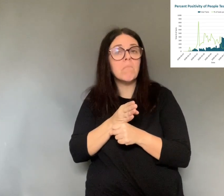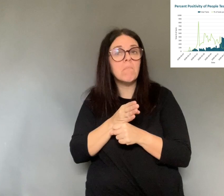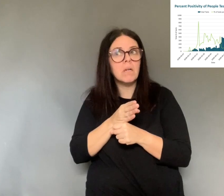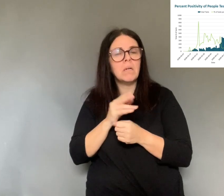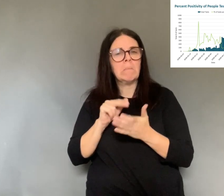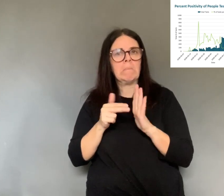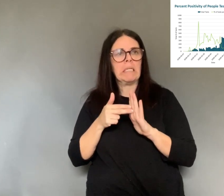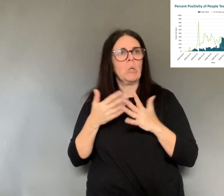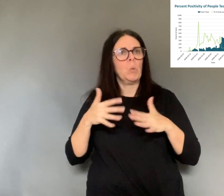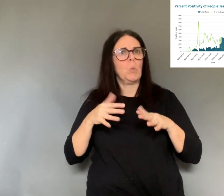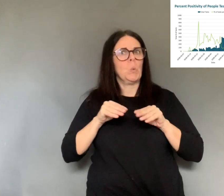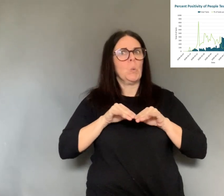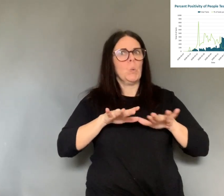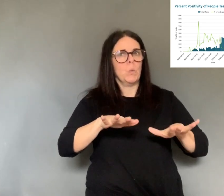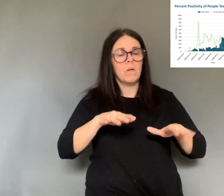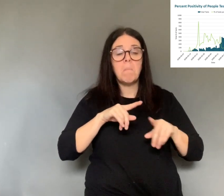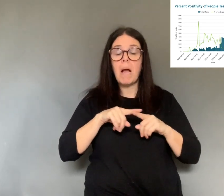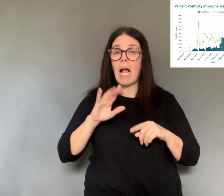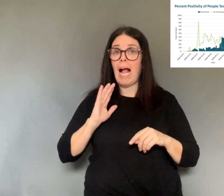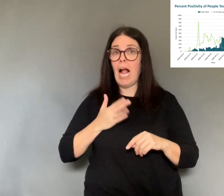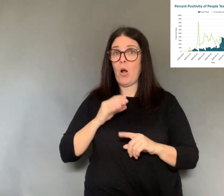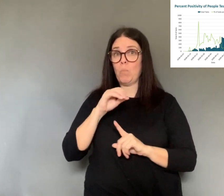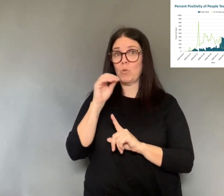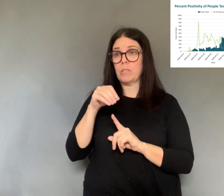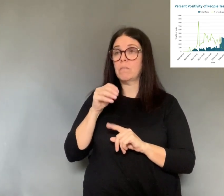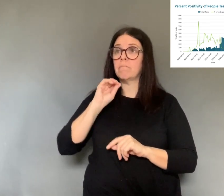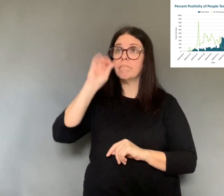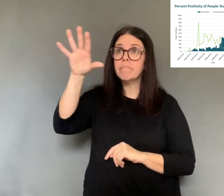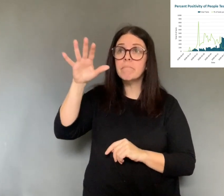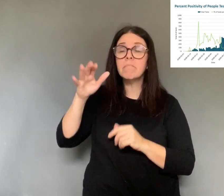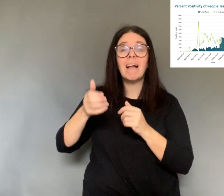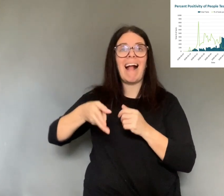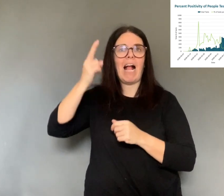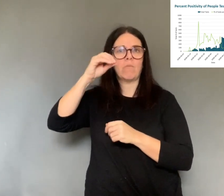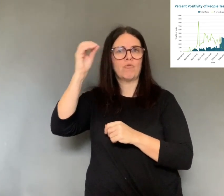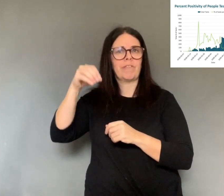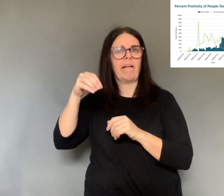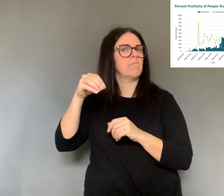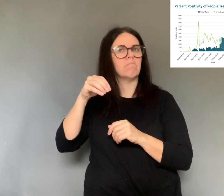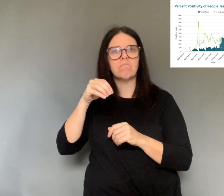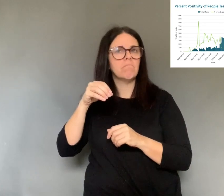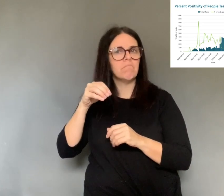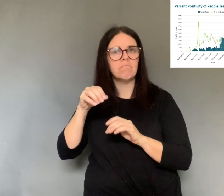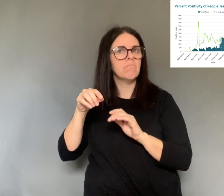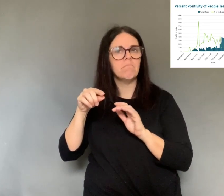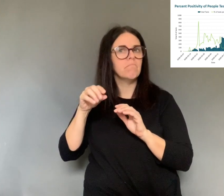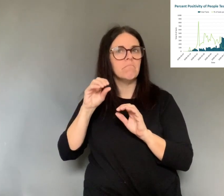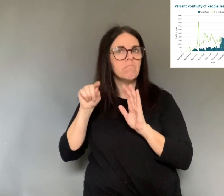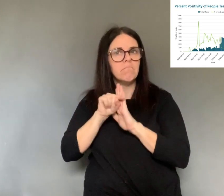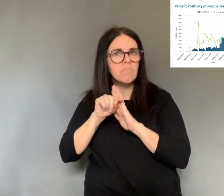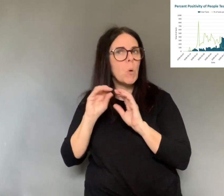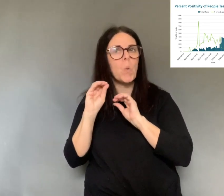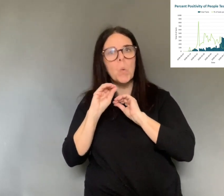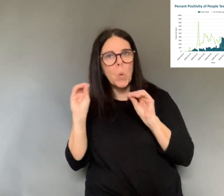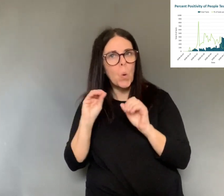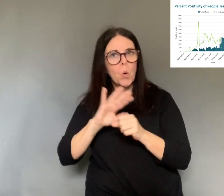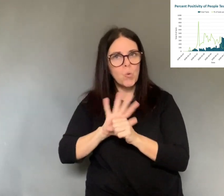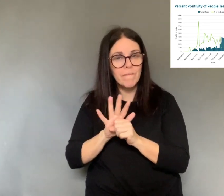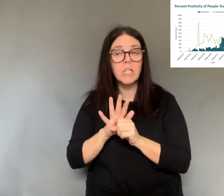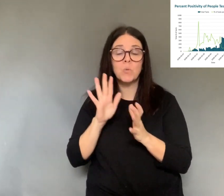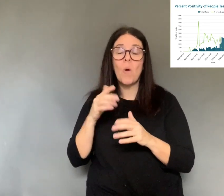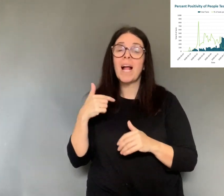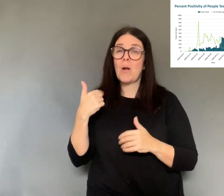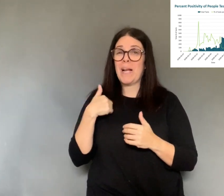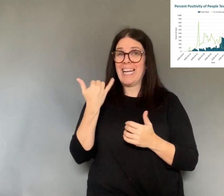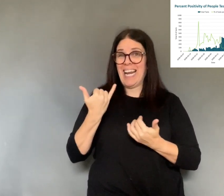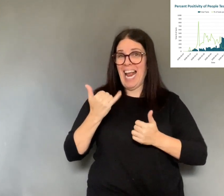is going down in our community. A large proportion of that is because of the long-term care home testing. We are testing everyone in the long-term care home, and